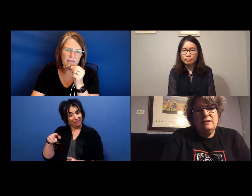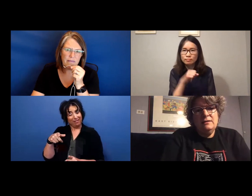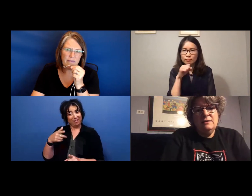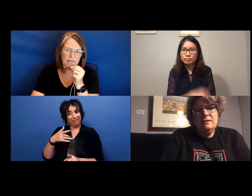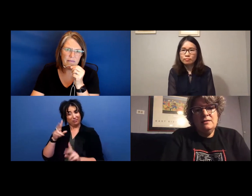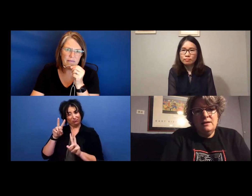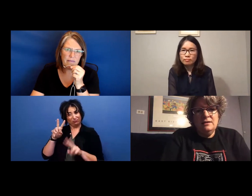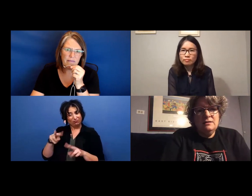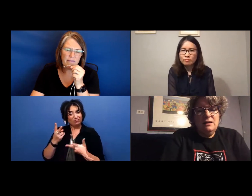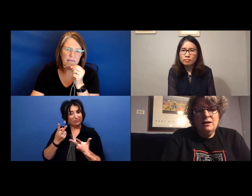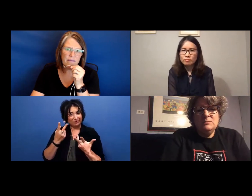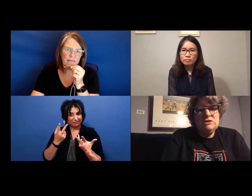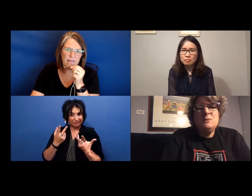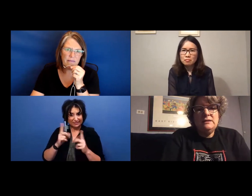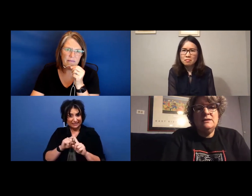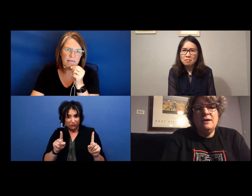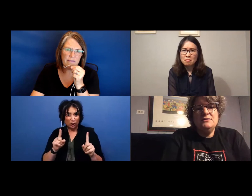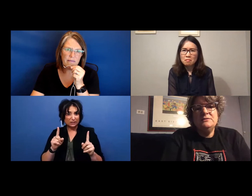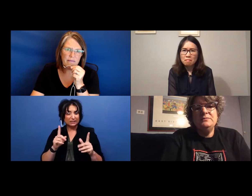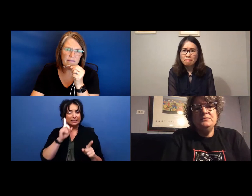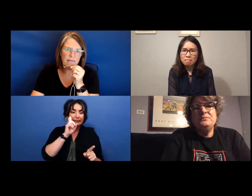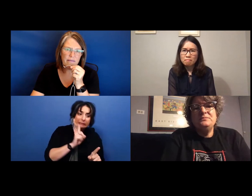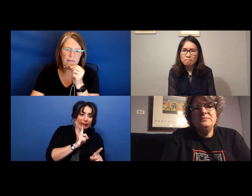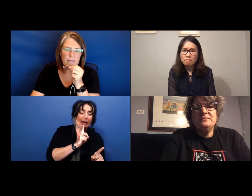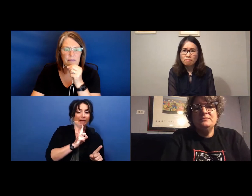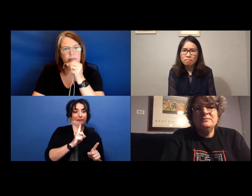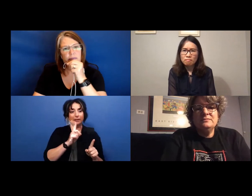differently than just being deaf.